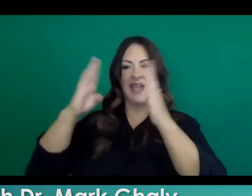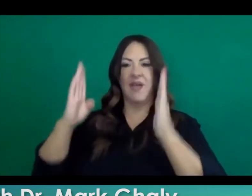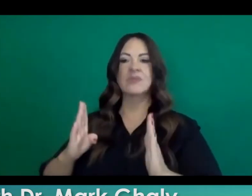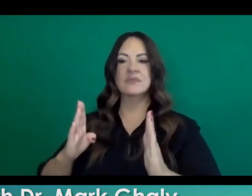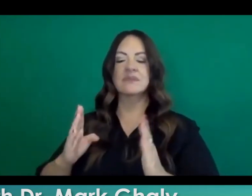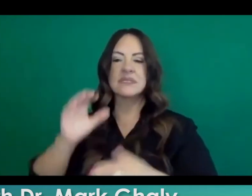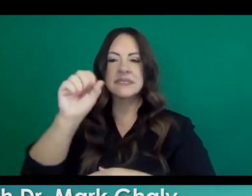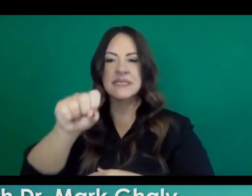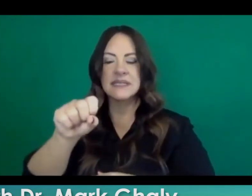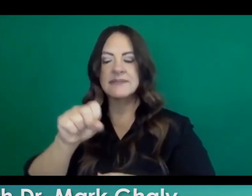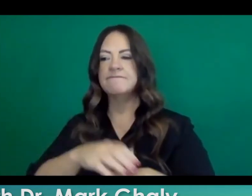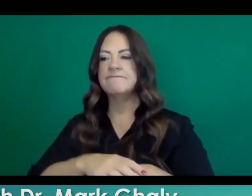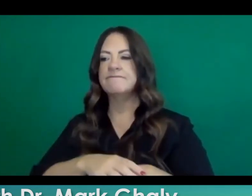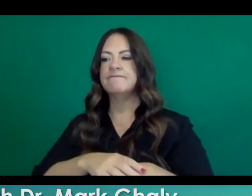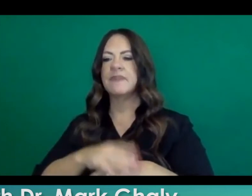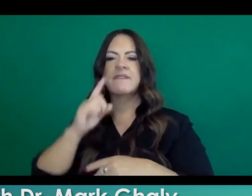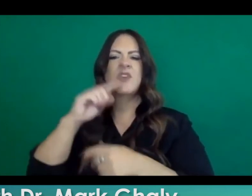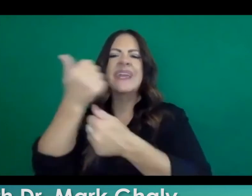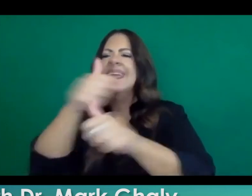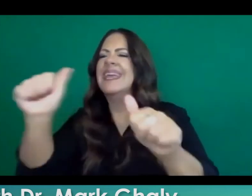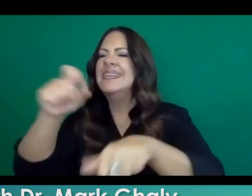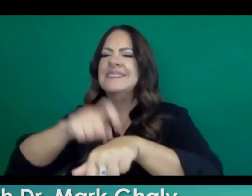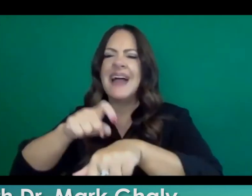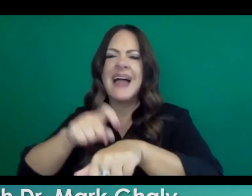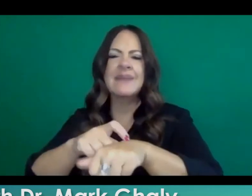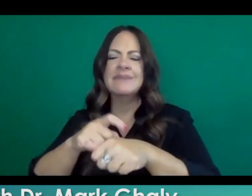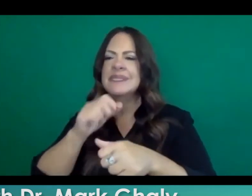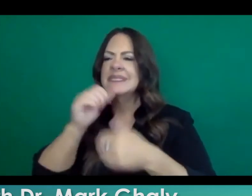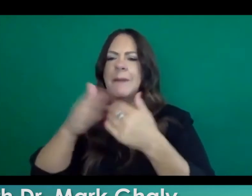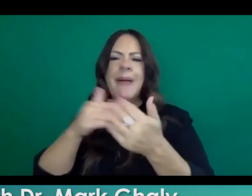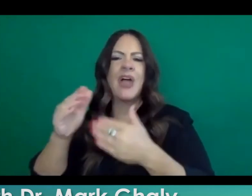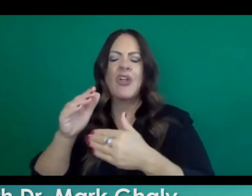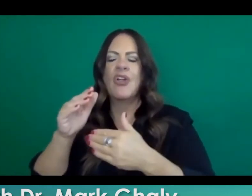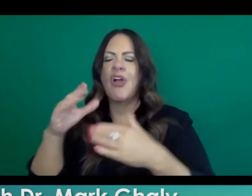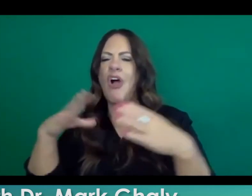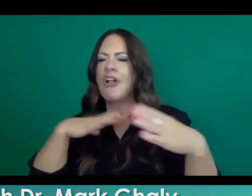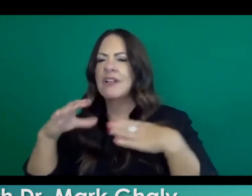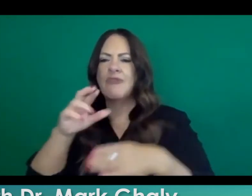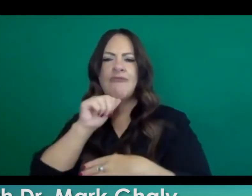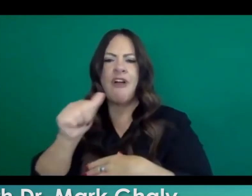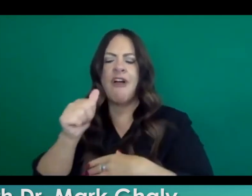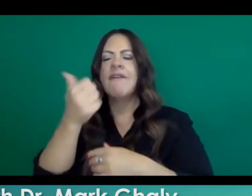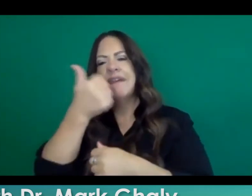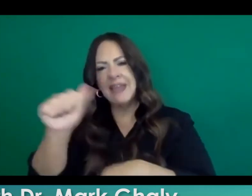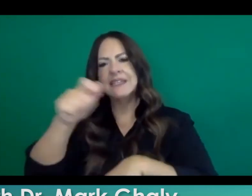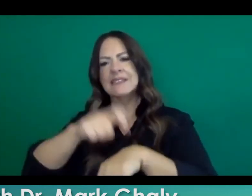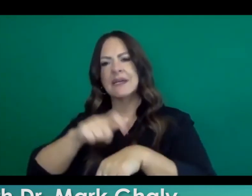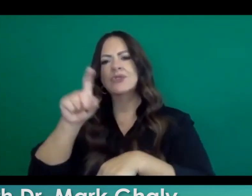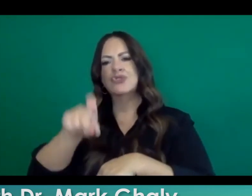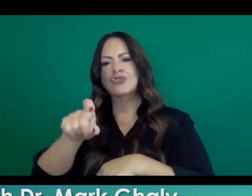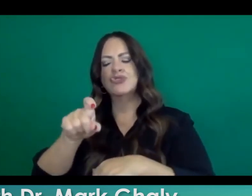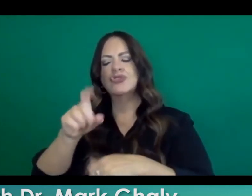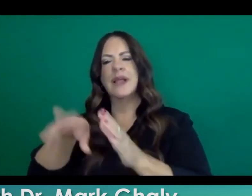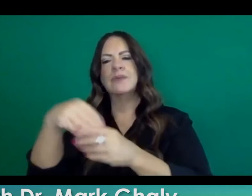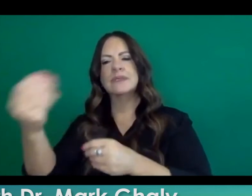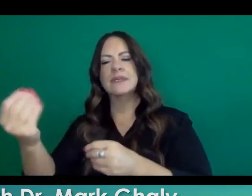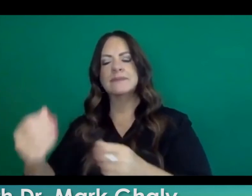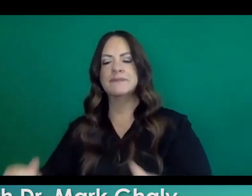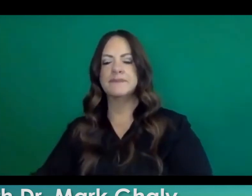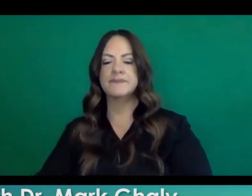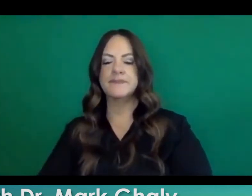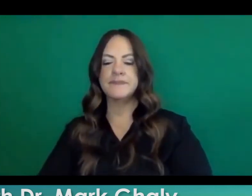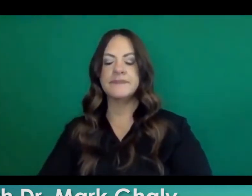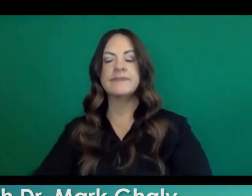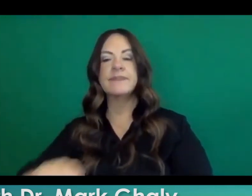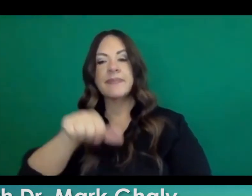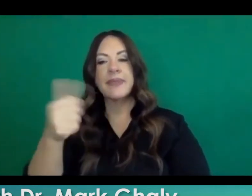on any weekend and for any different gathering. Claudia Peschueta, KNX Radio.